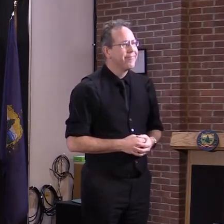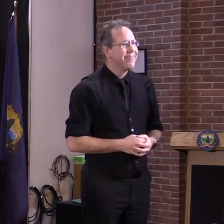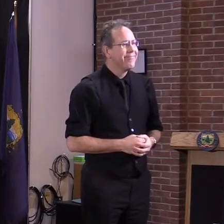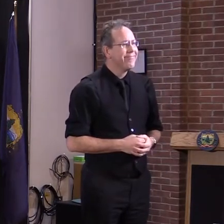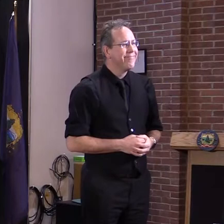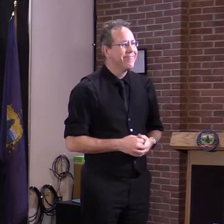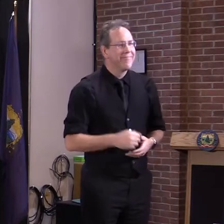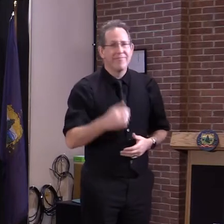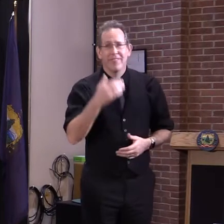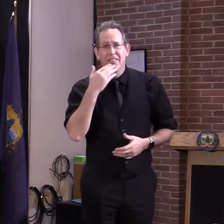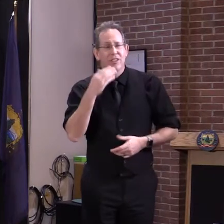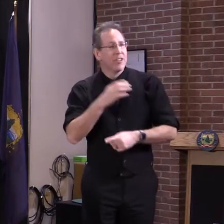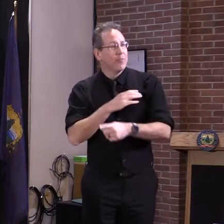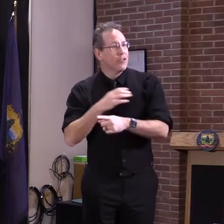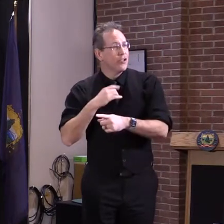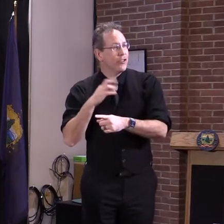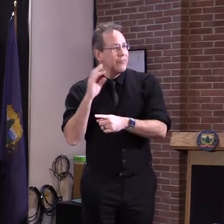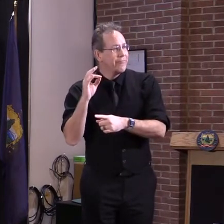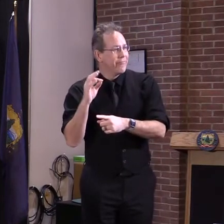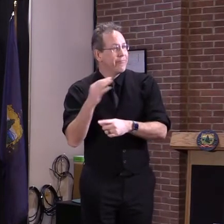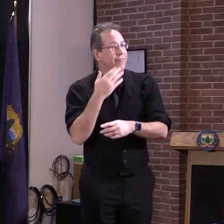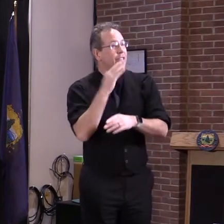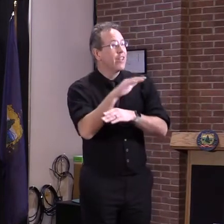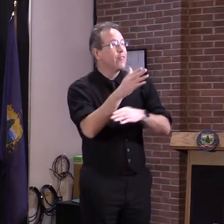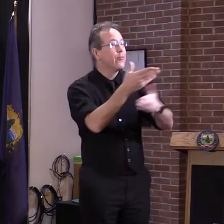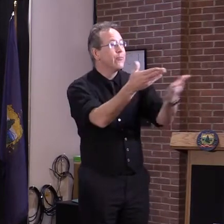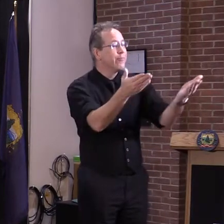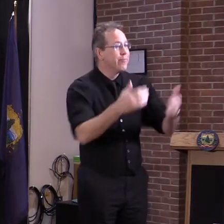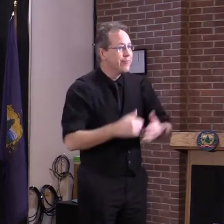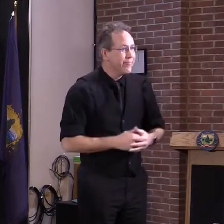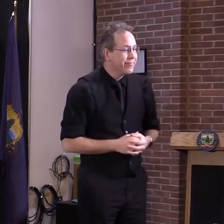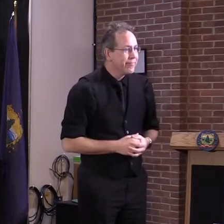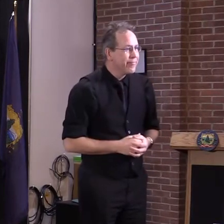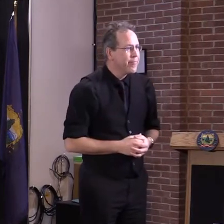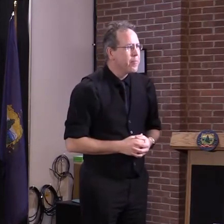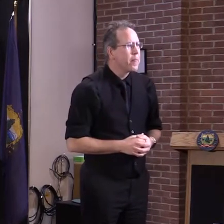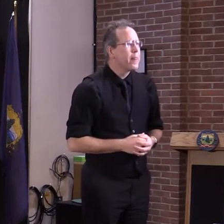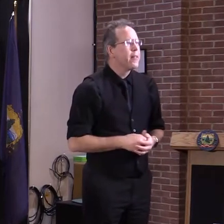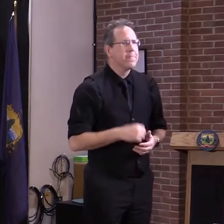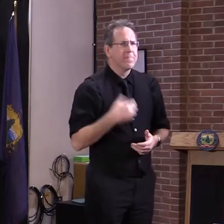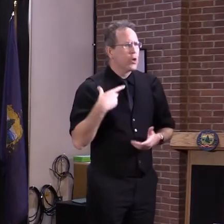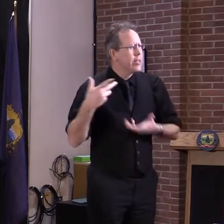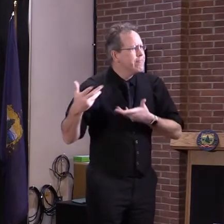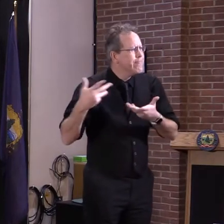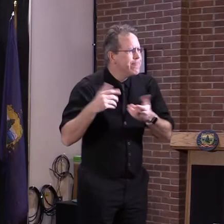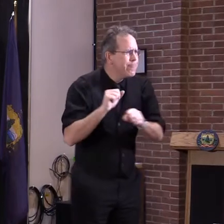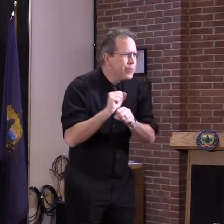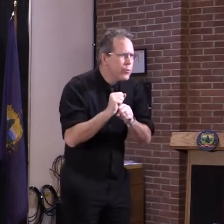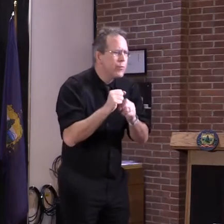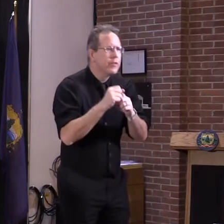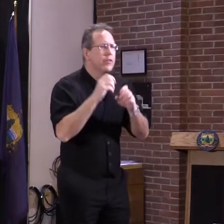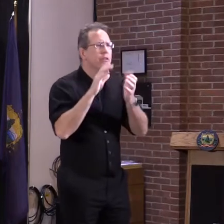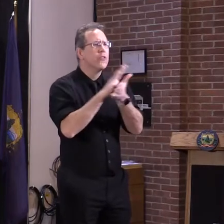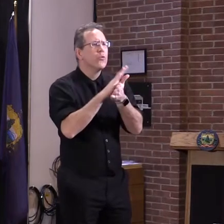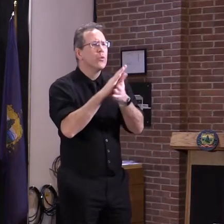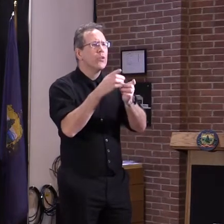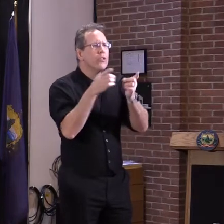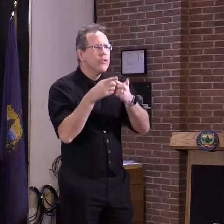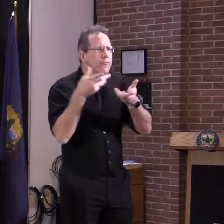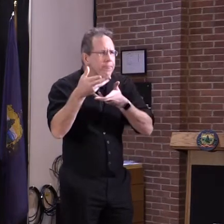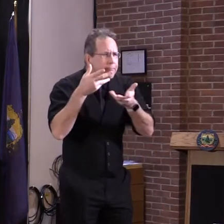Thank you, Commissioner Picek. Good afternoon. Many of our efforts in the last week in education have been around supporting our new Test at